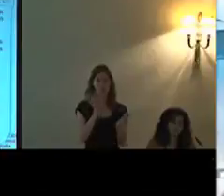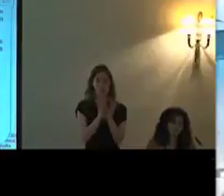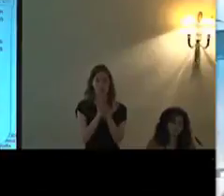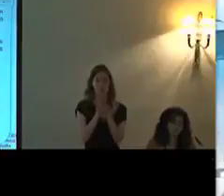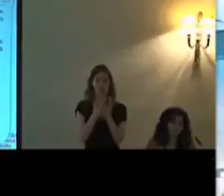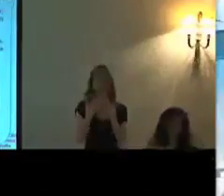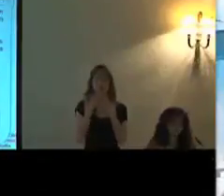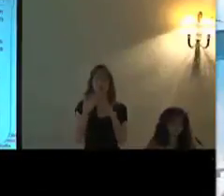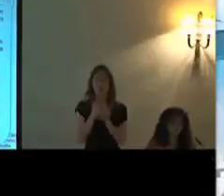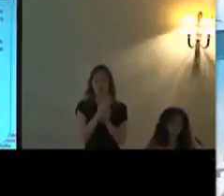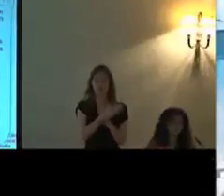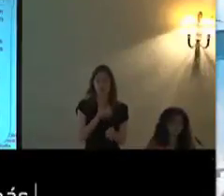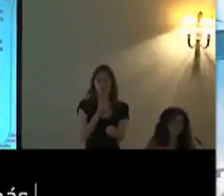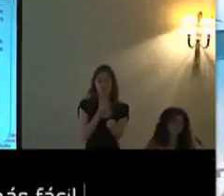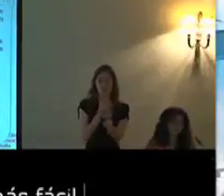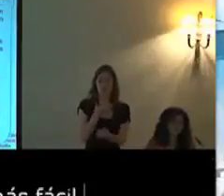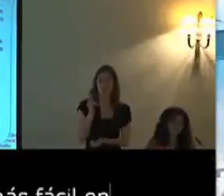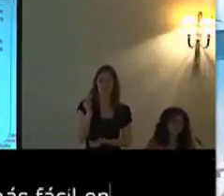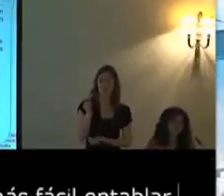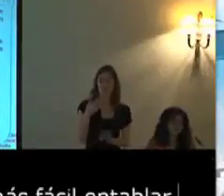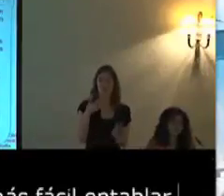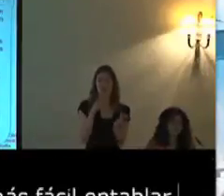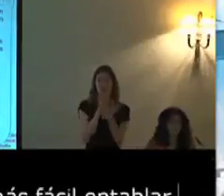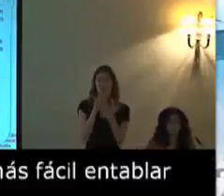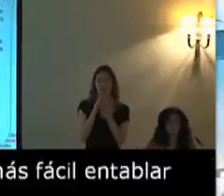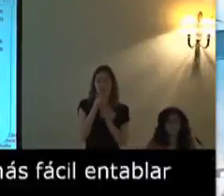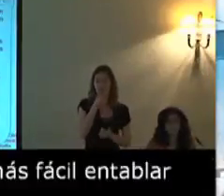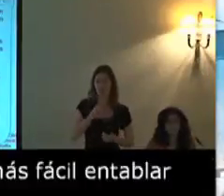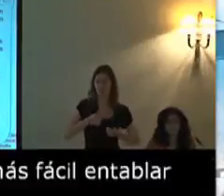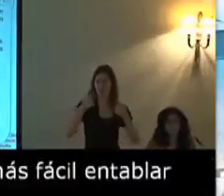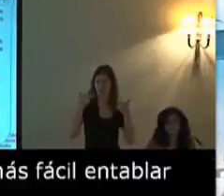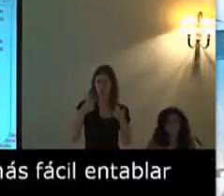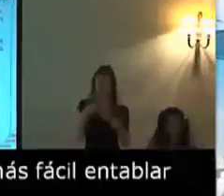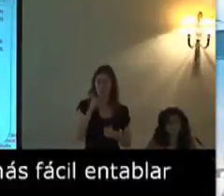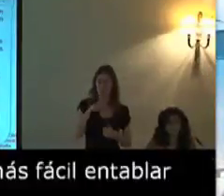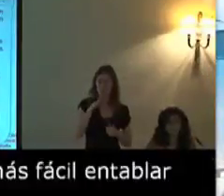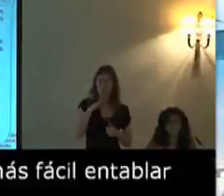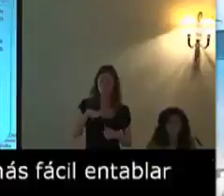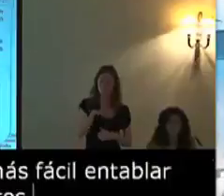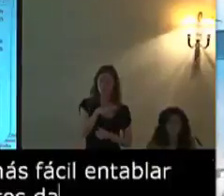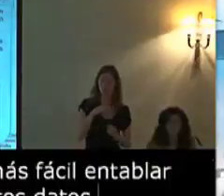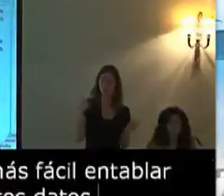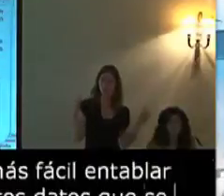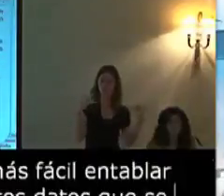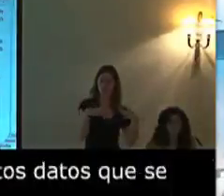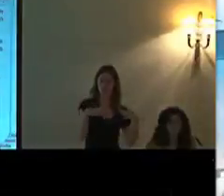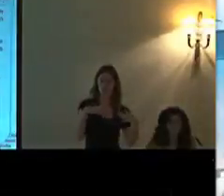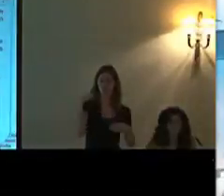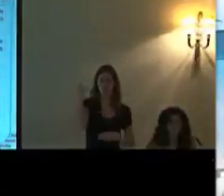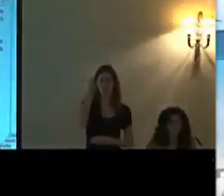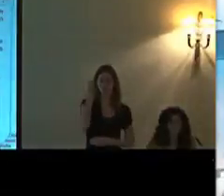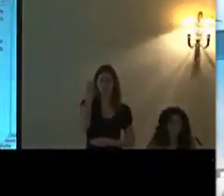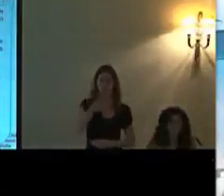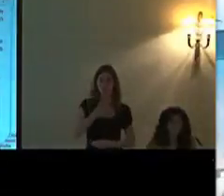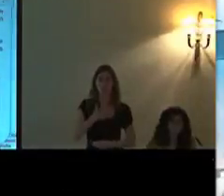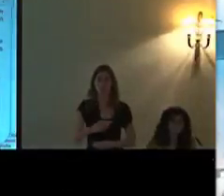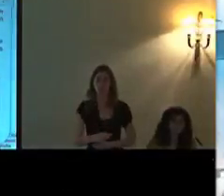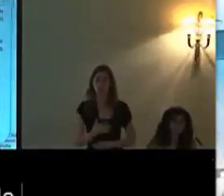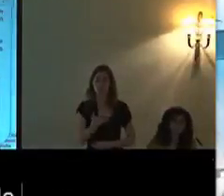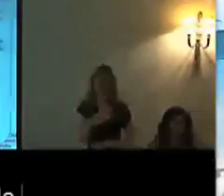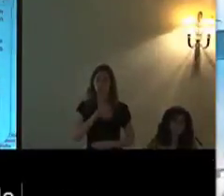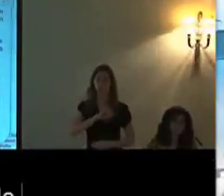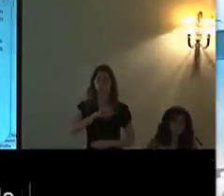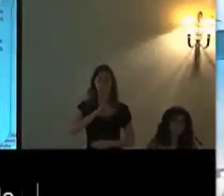it a lot easier for them to start a conversation, strike a conversation once they have this this